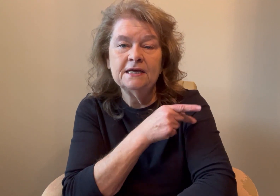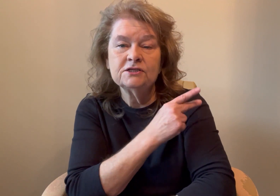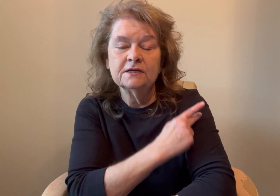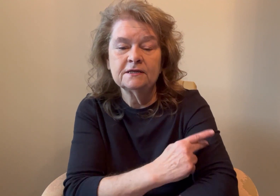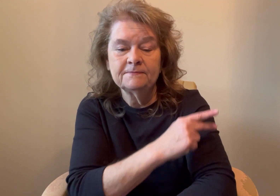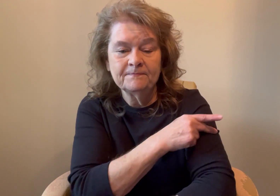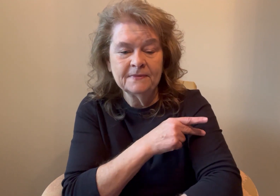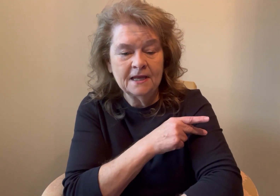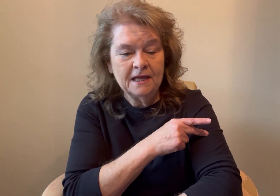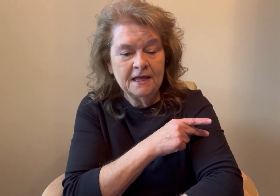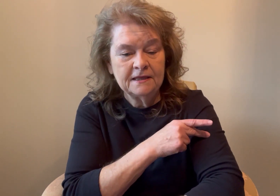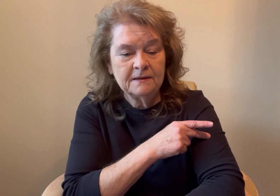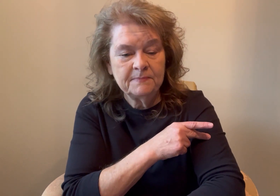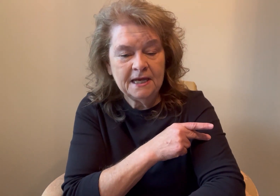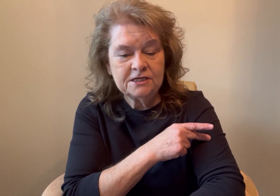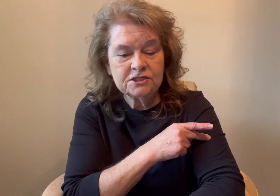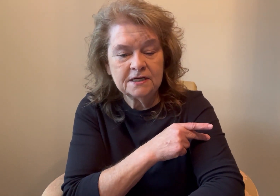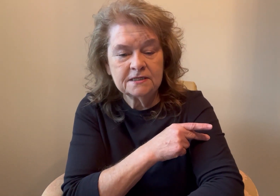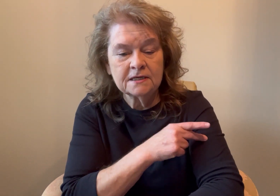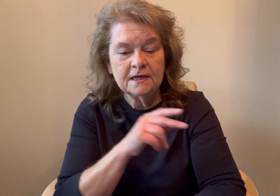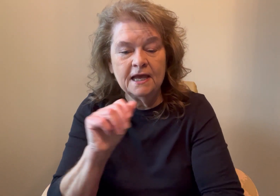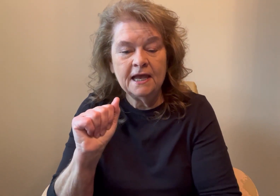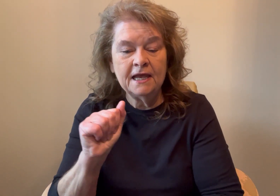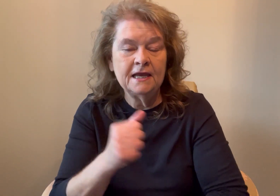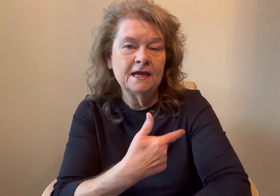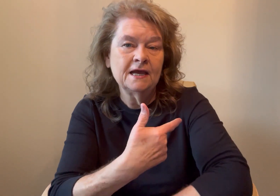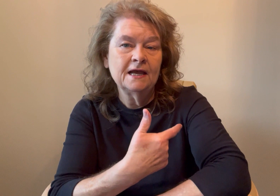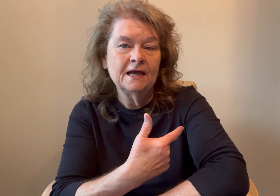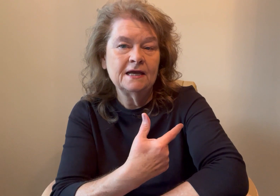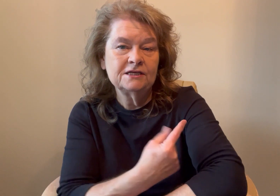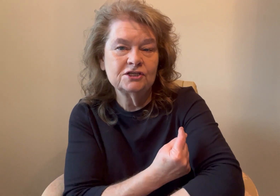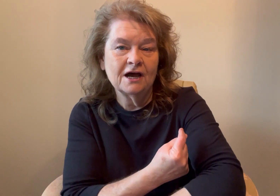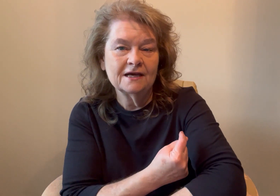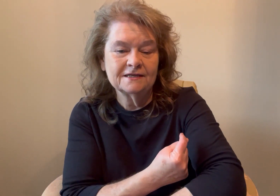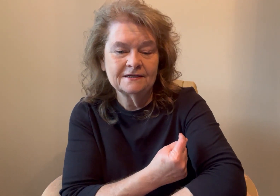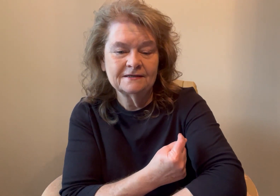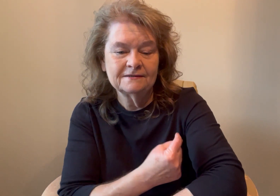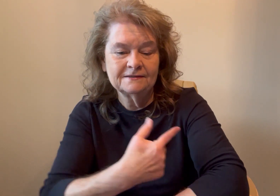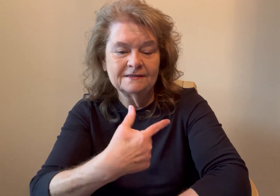patient. The patient a shot,